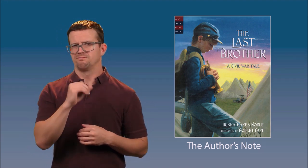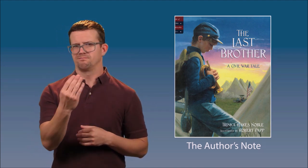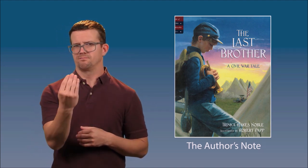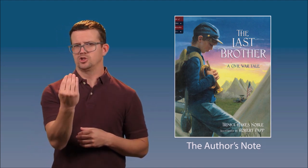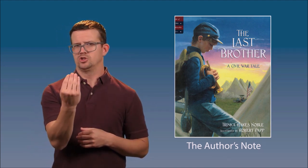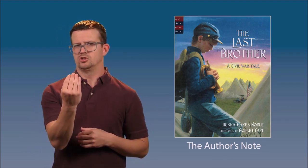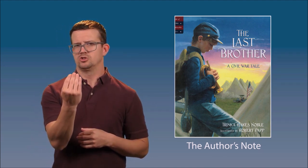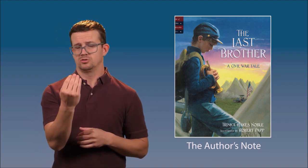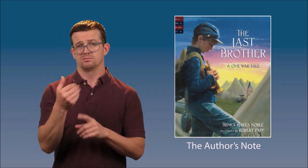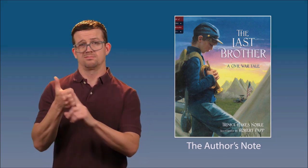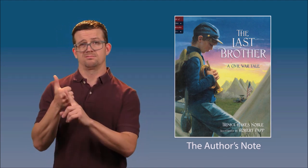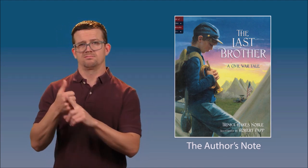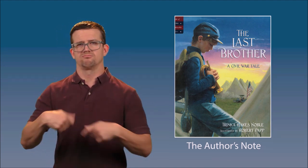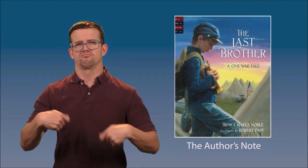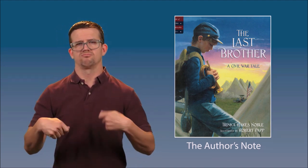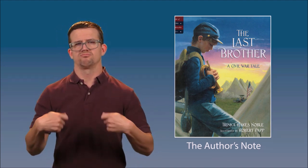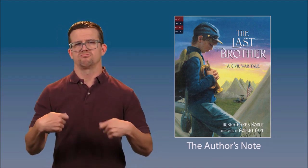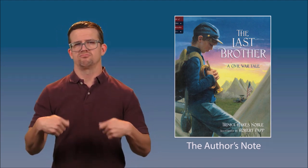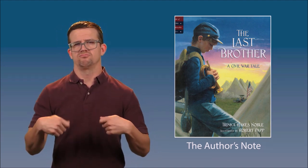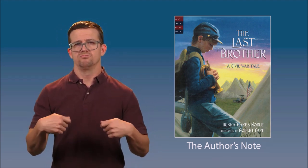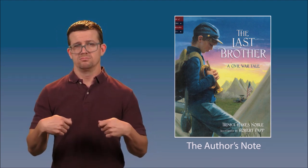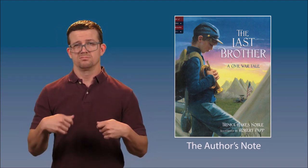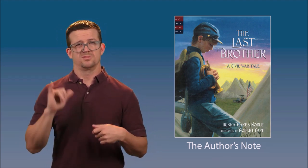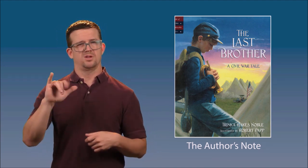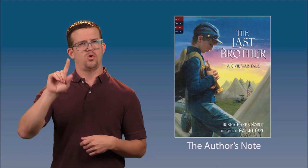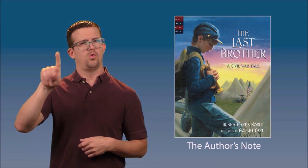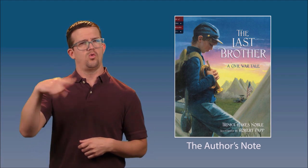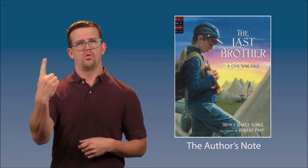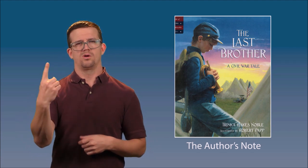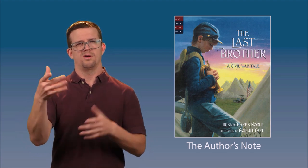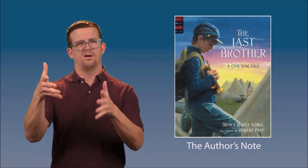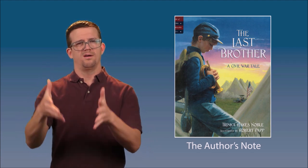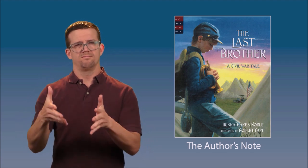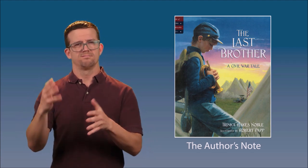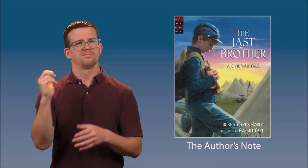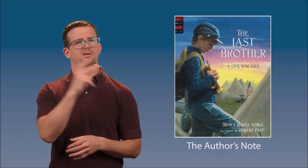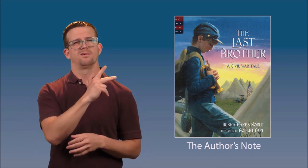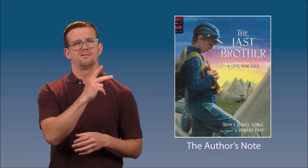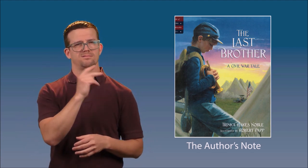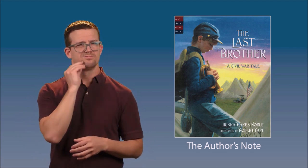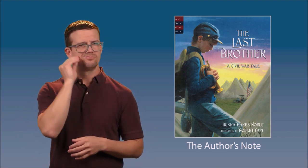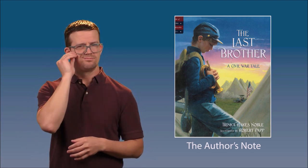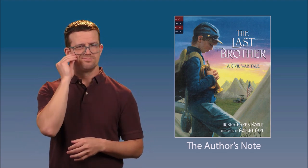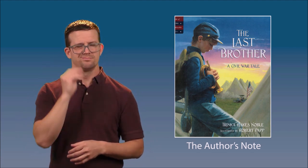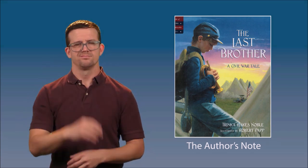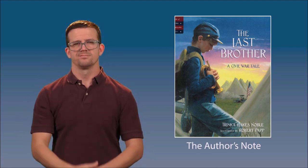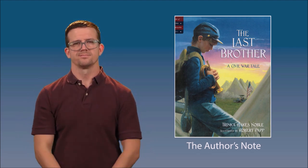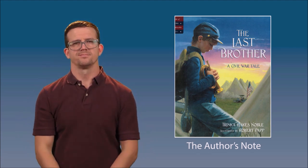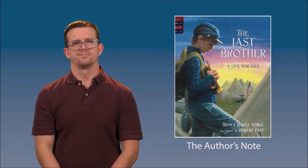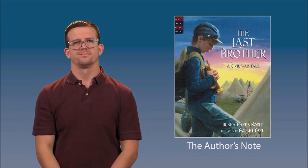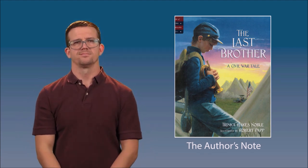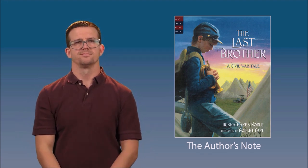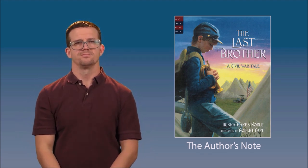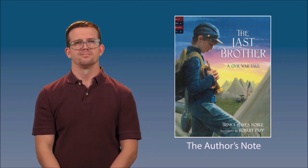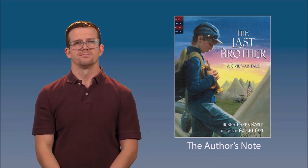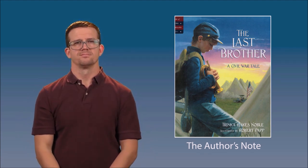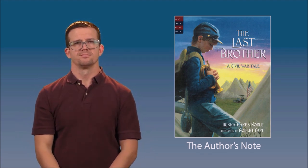The youngest, a 14-year-old drummer, was the only one who returned.